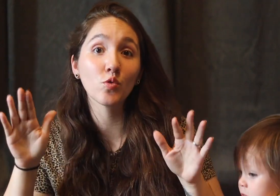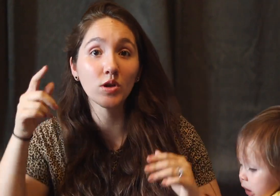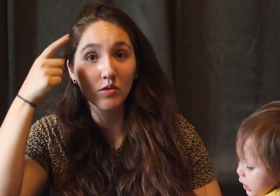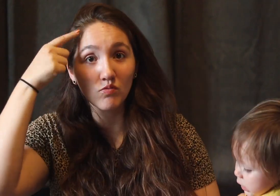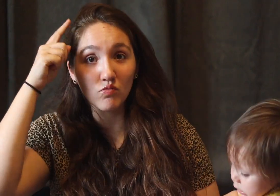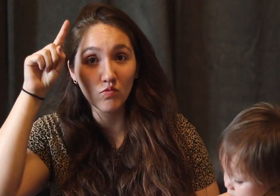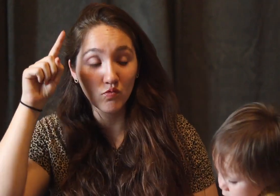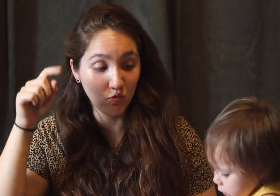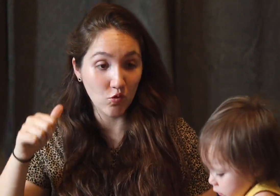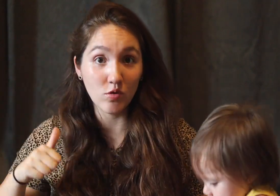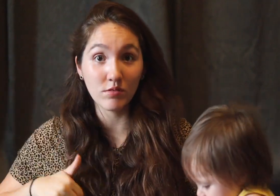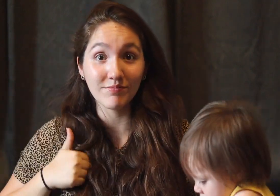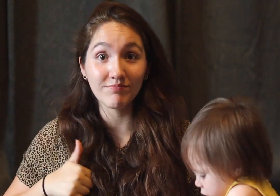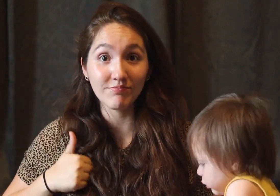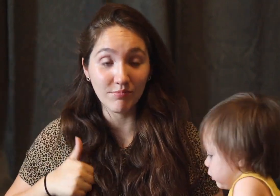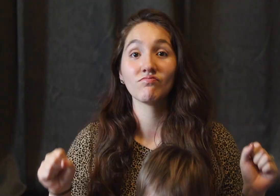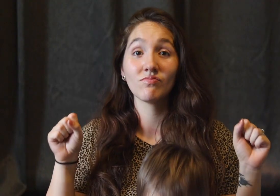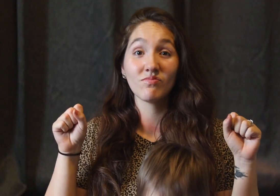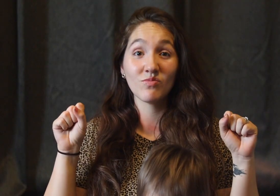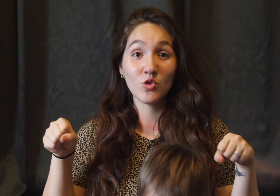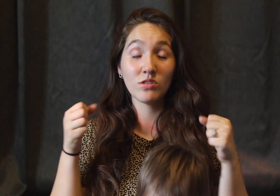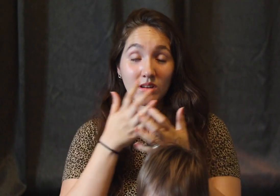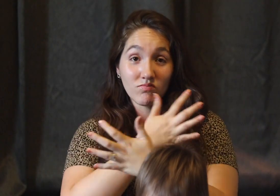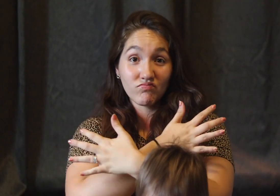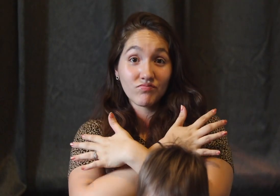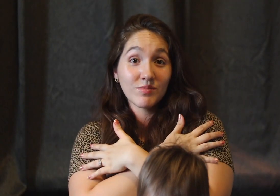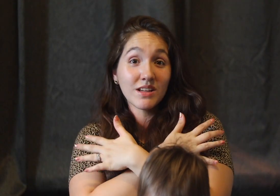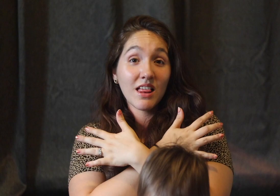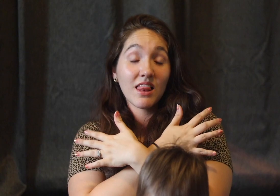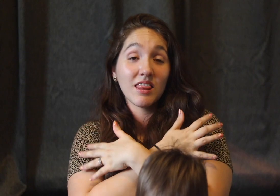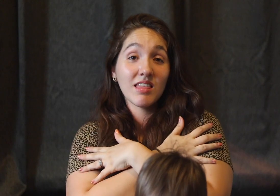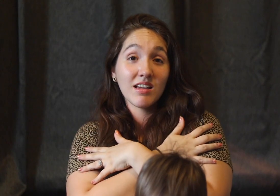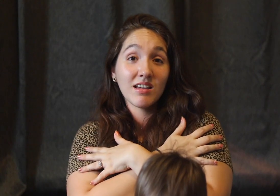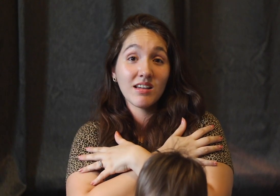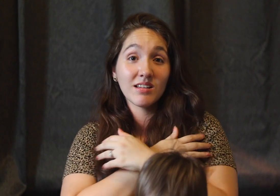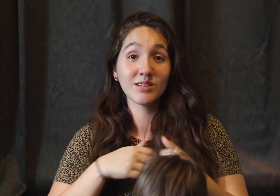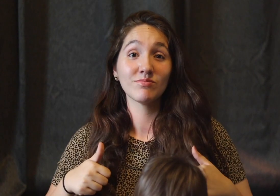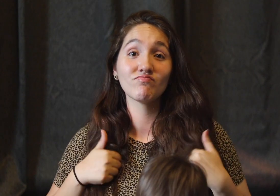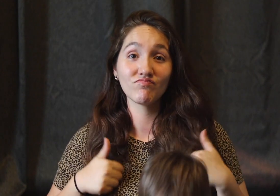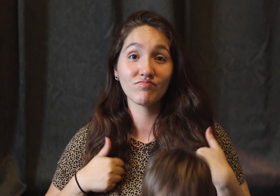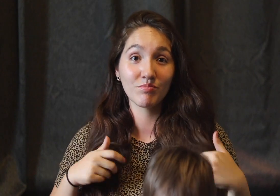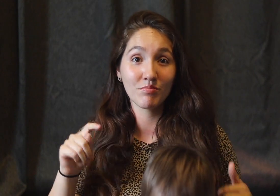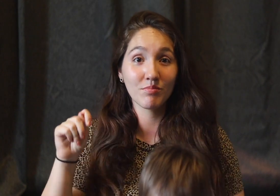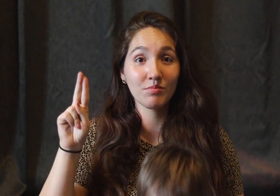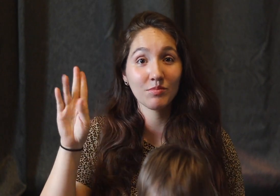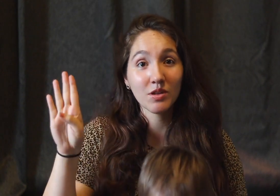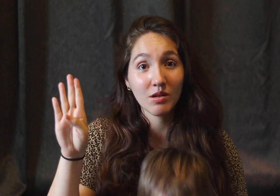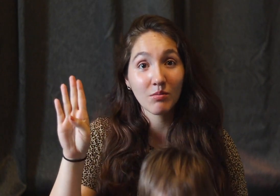it if you want to take a bath after a long day of work, or you can just use it to soak your feet.